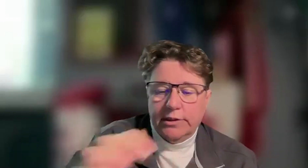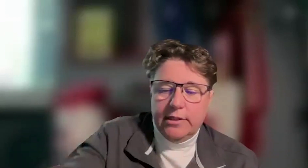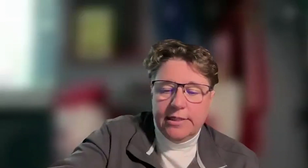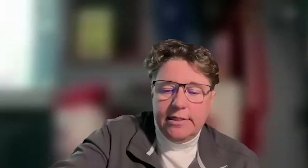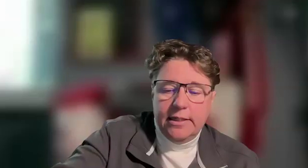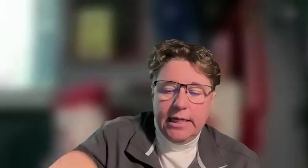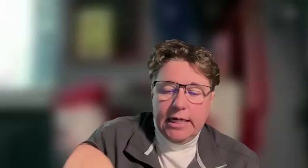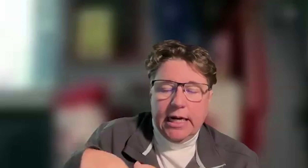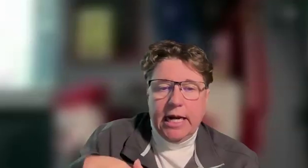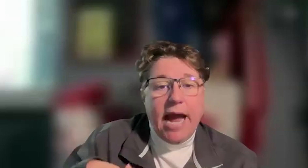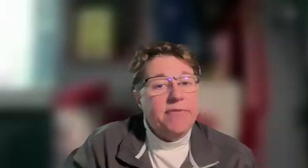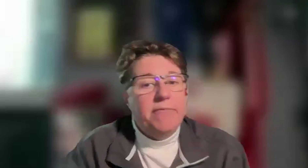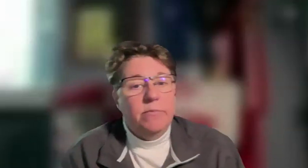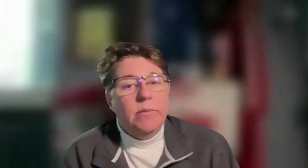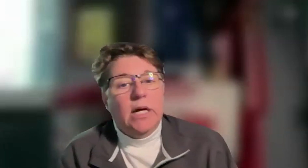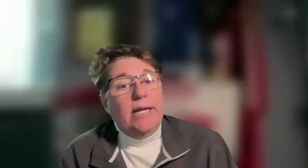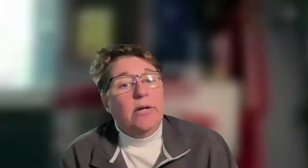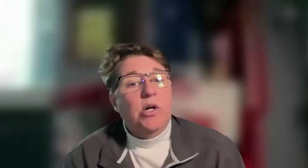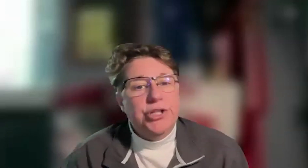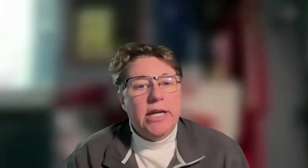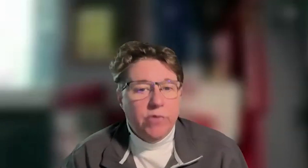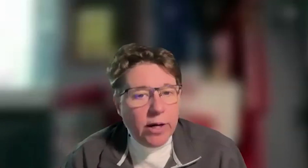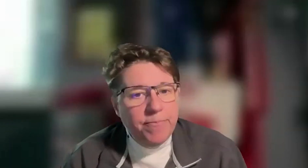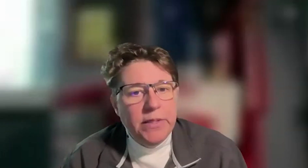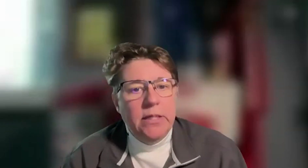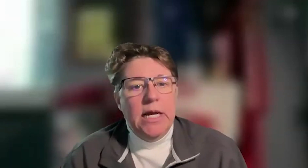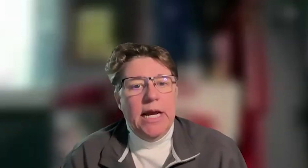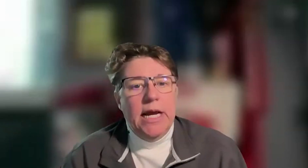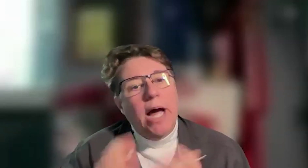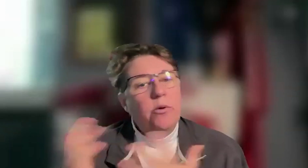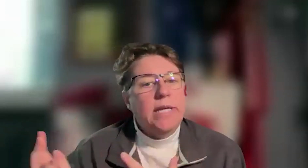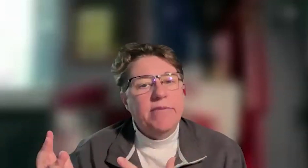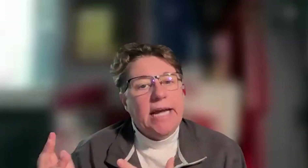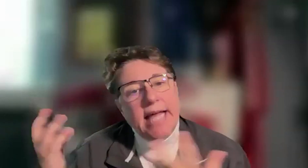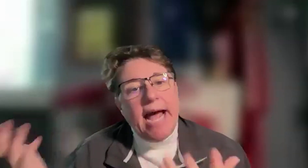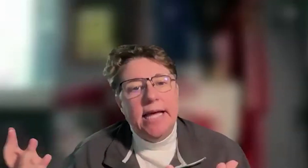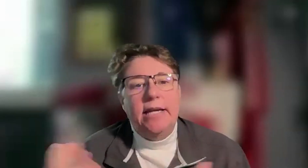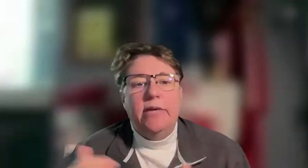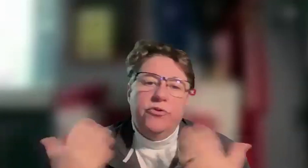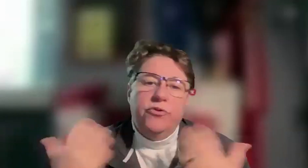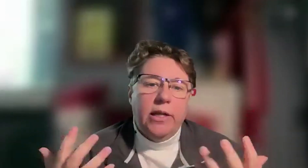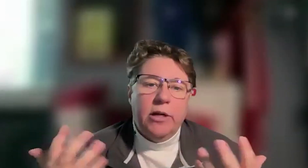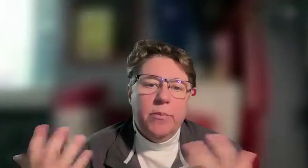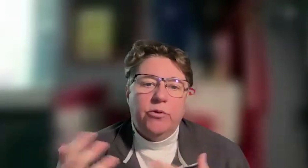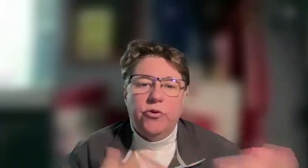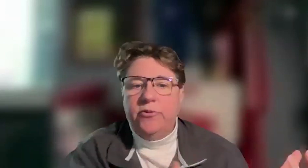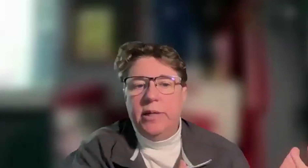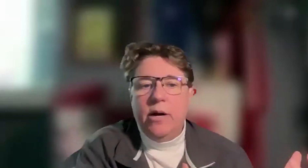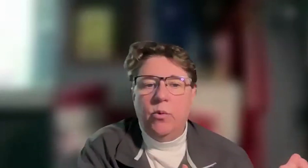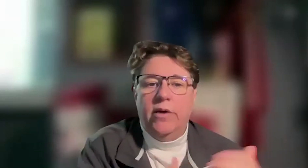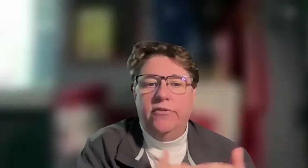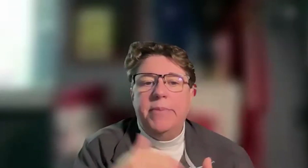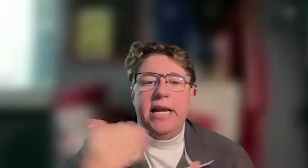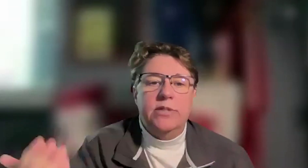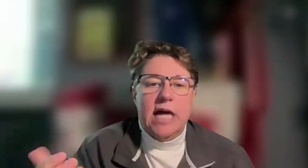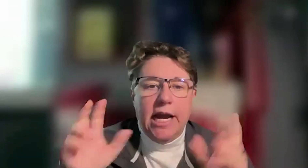whole world doesn't have that legal function everywhere. And so how do we navigate that then? If we're talking about a medical trust, but